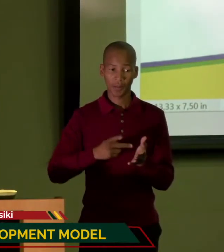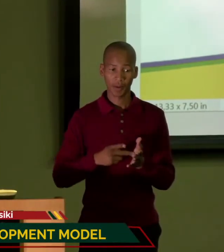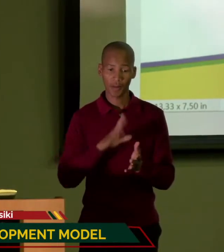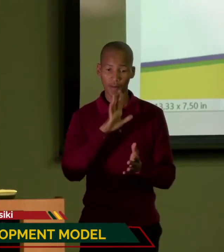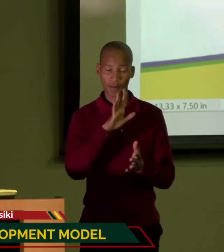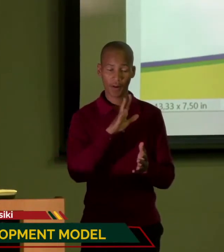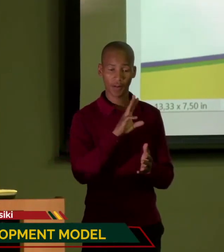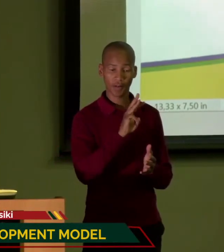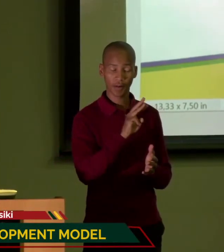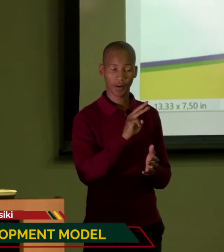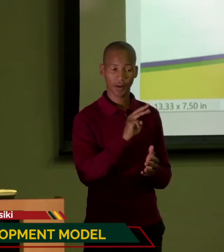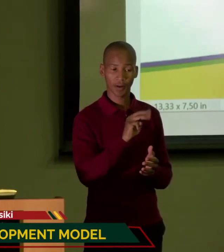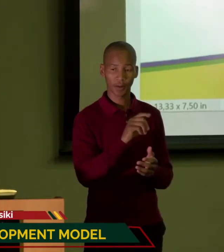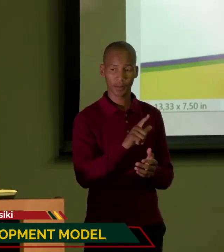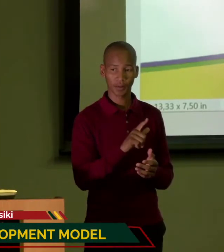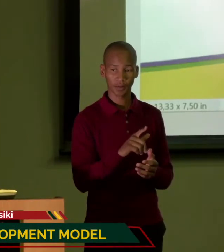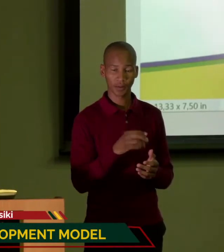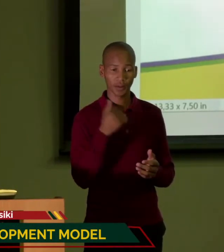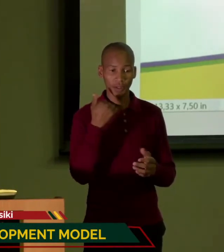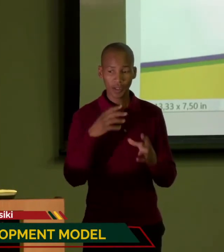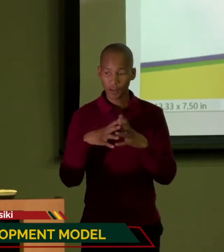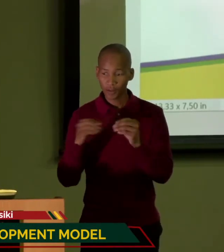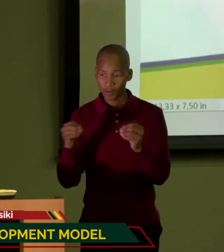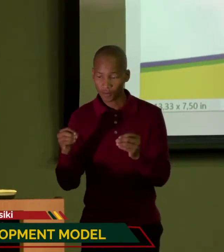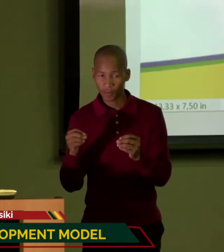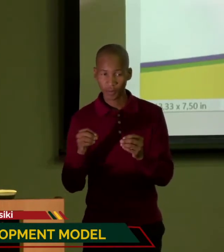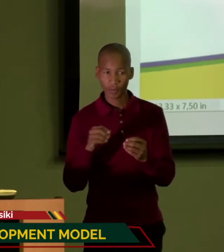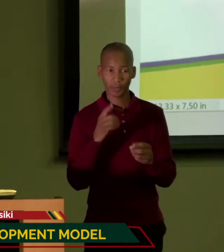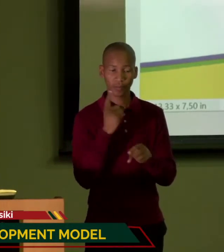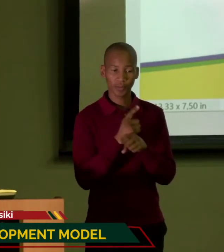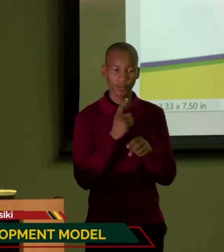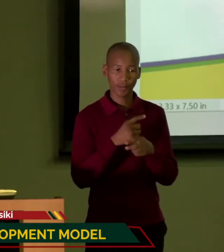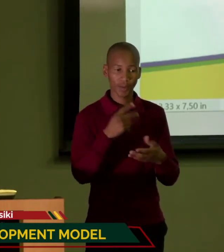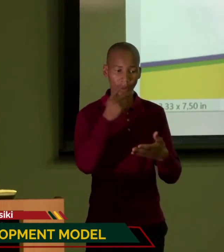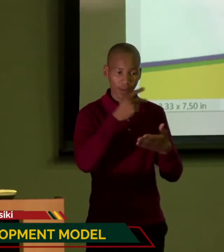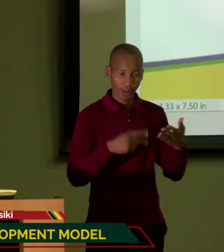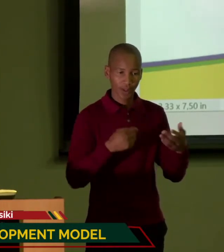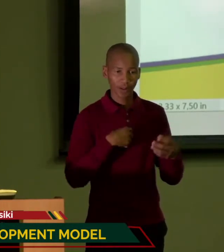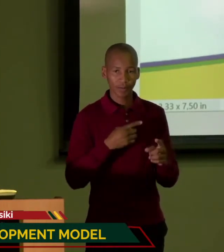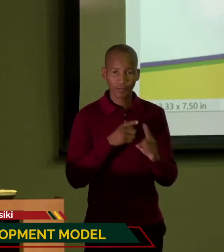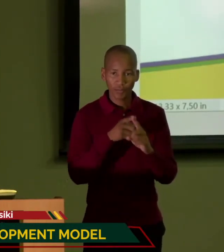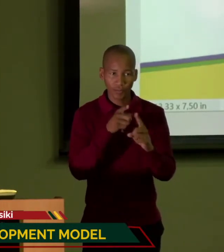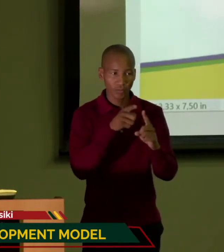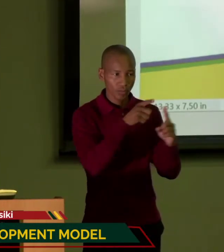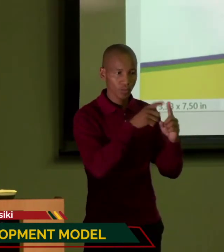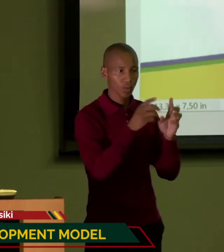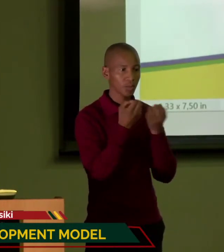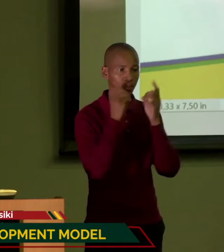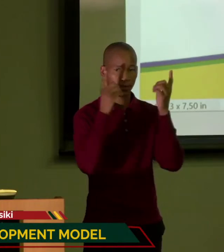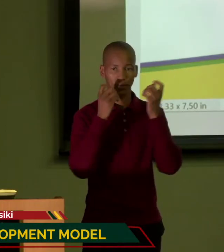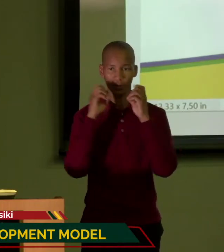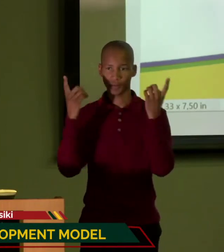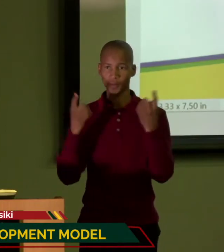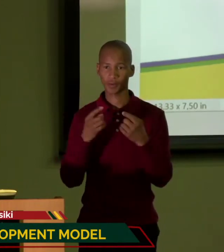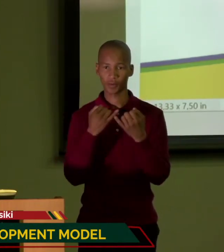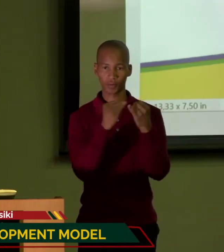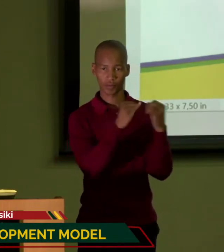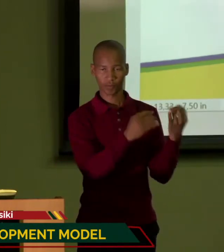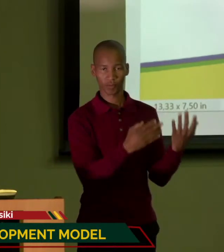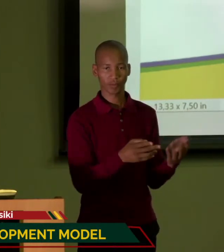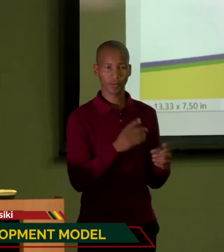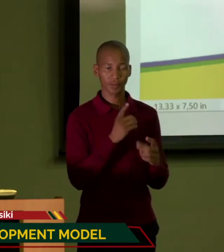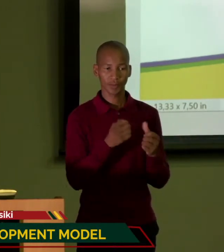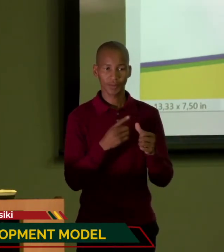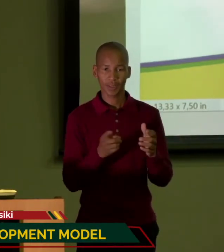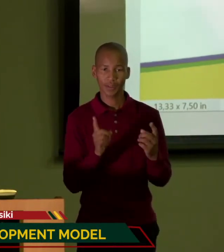sigqibile sithathile la draft saya kumasipala nomasipala kuqale kudityanwe nabantu